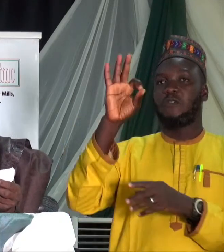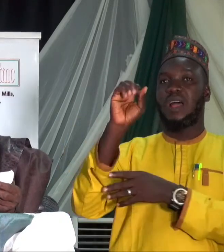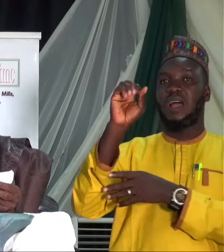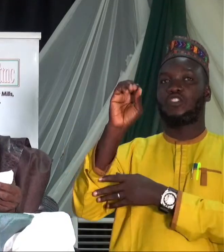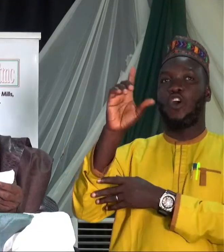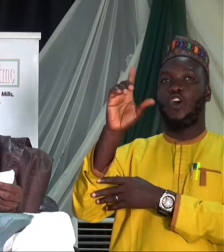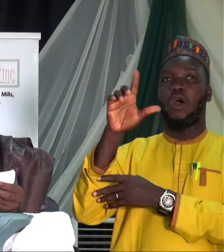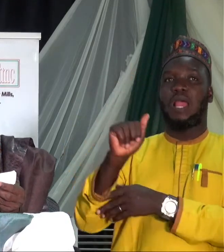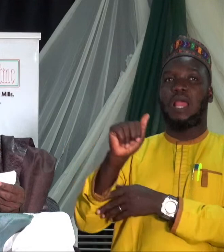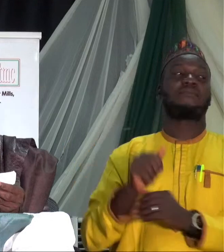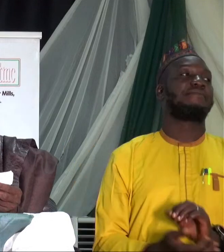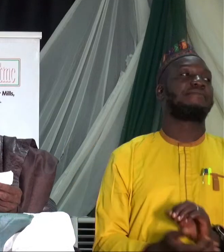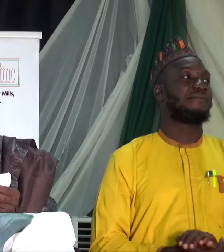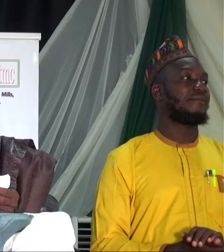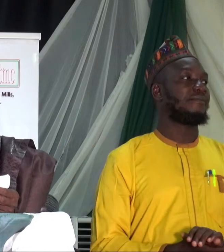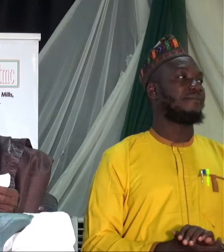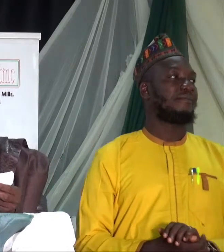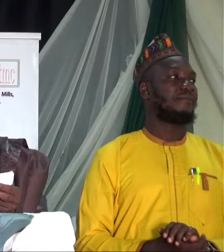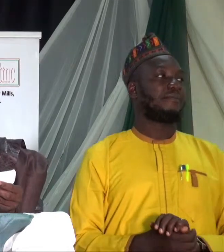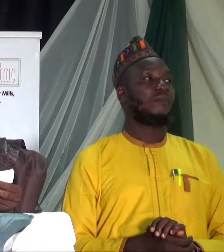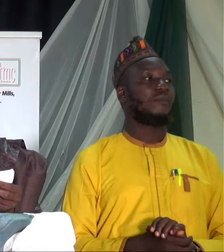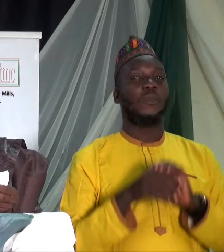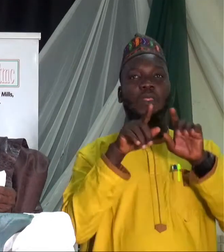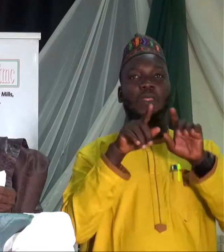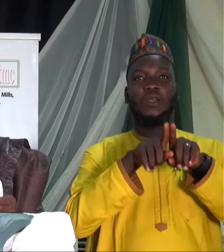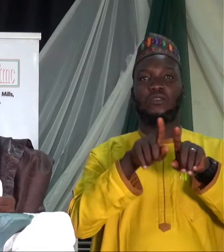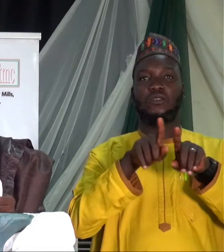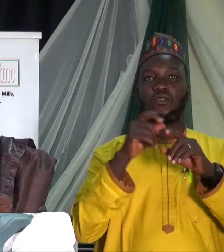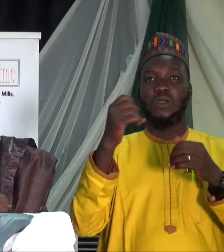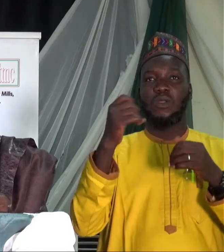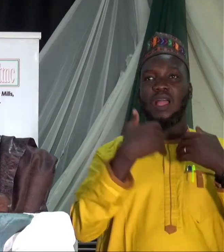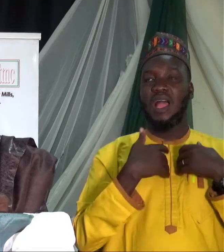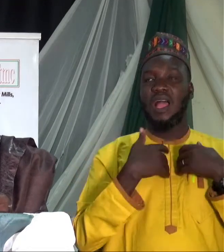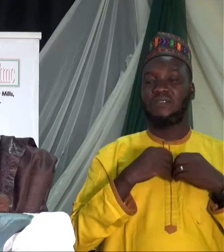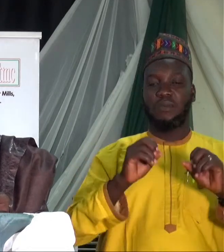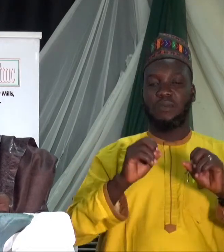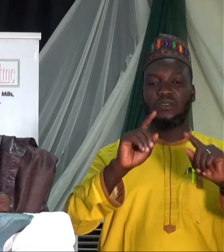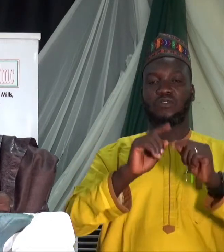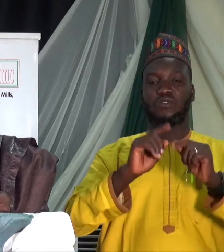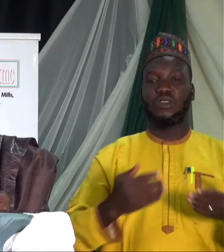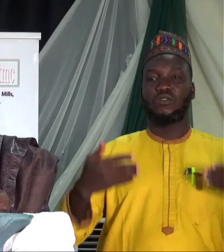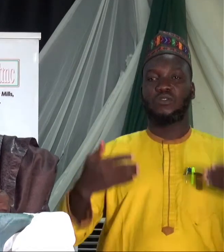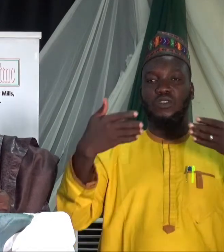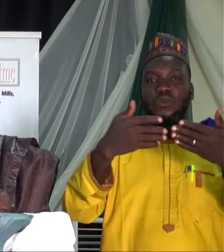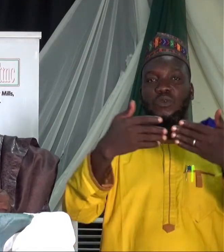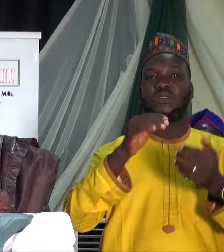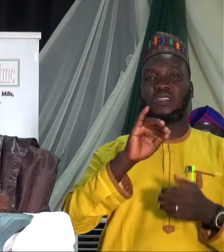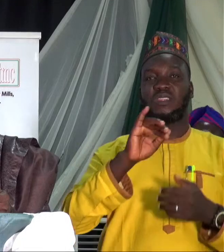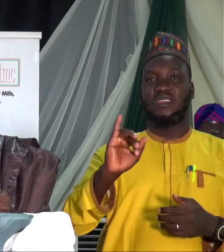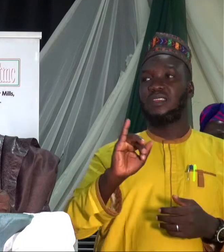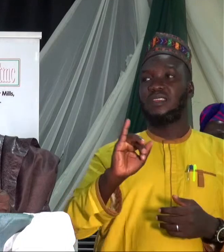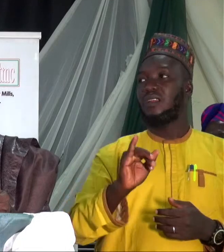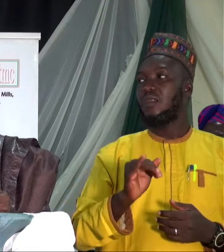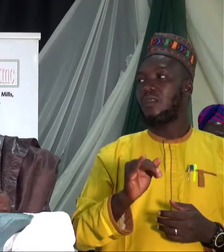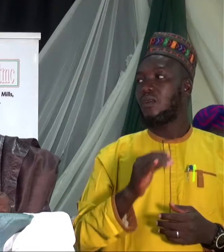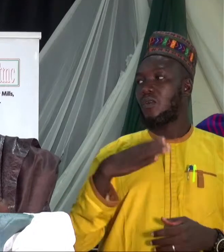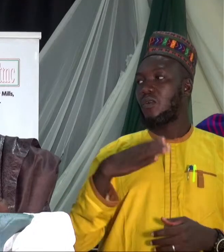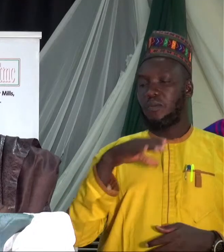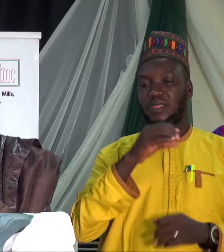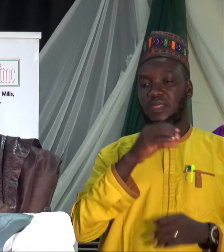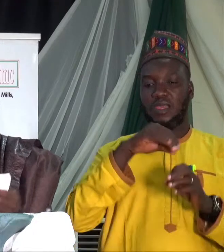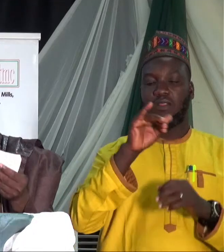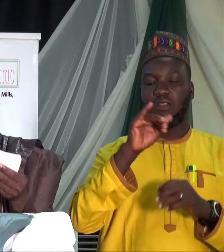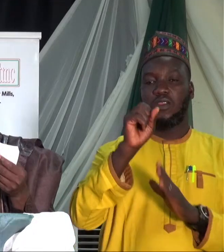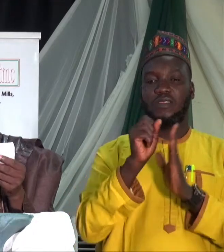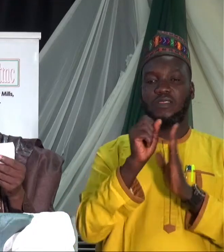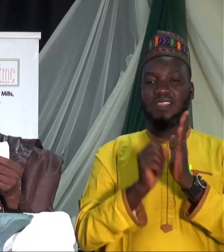Itosi Oyo. Also, I have the opportunity of introducing a commissioner in Oyo State,